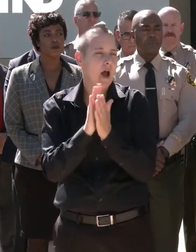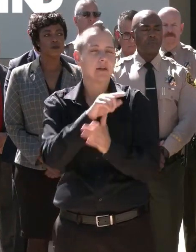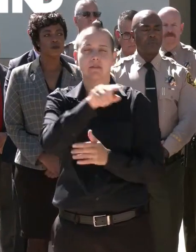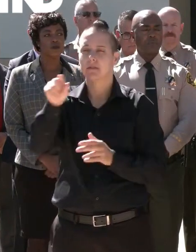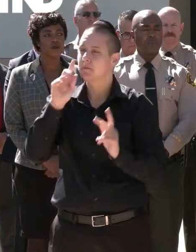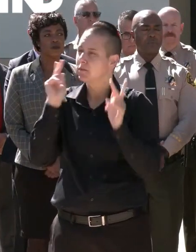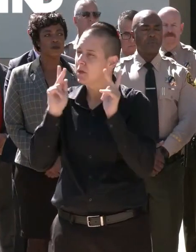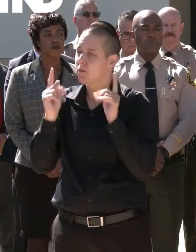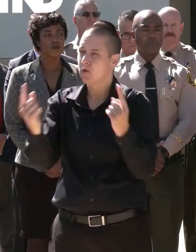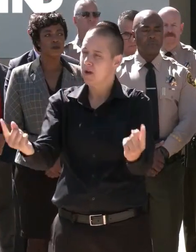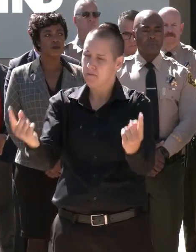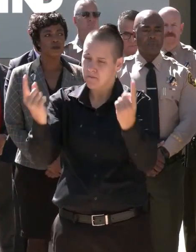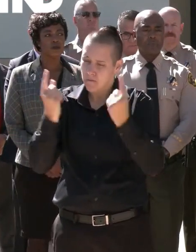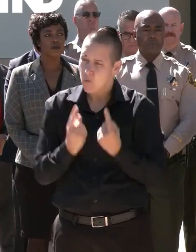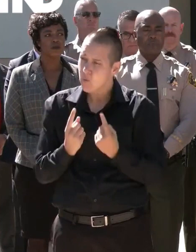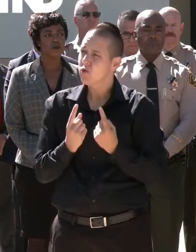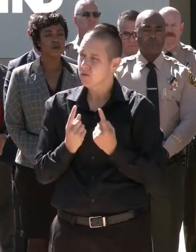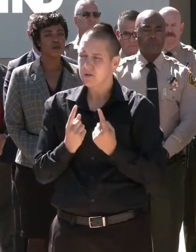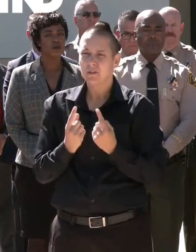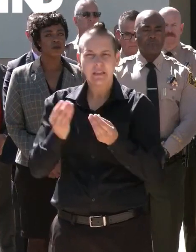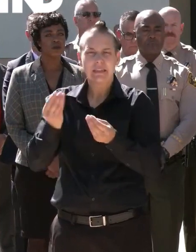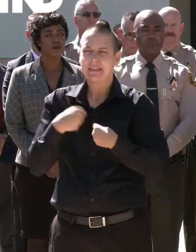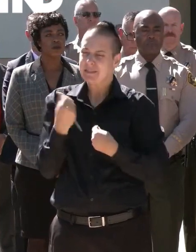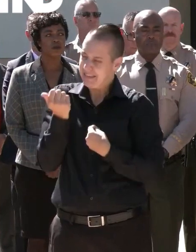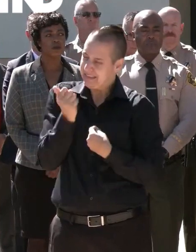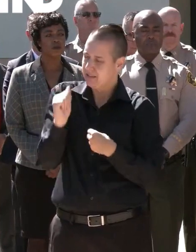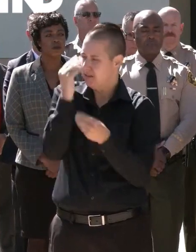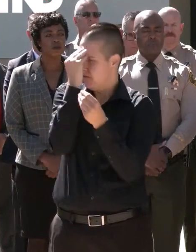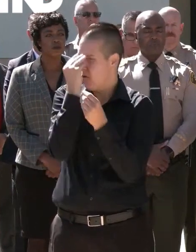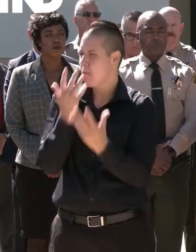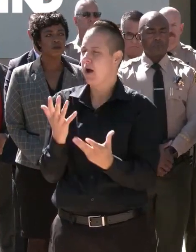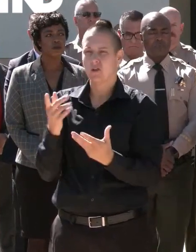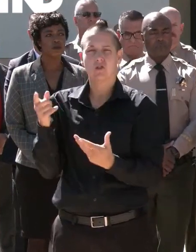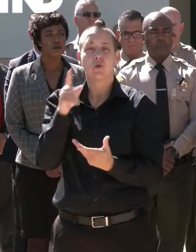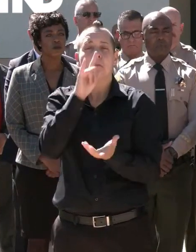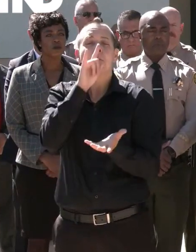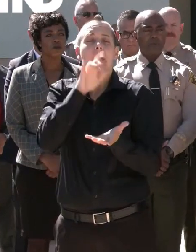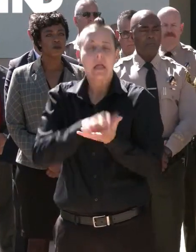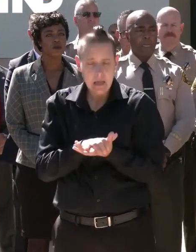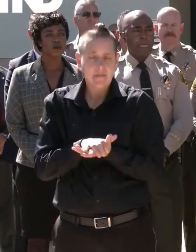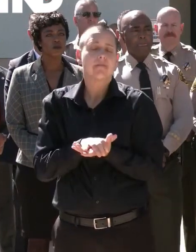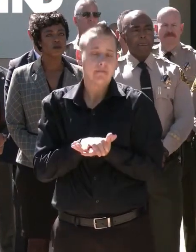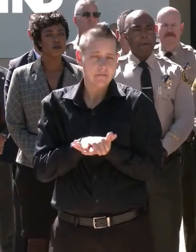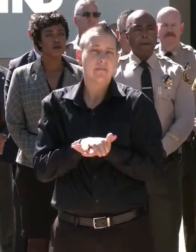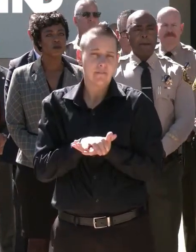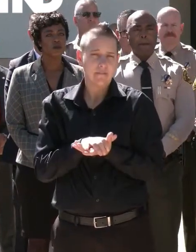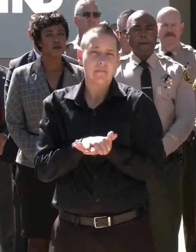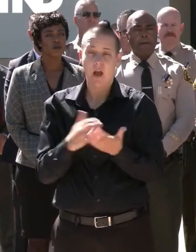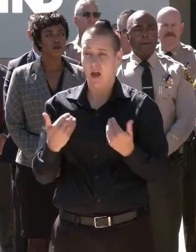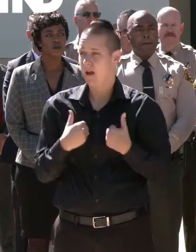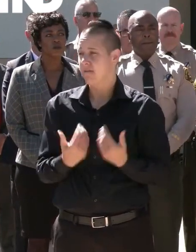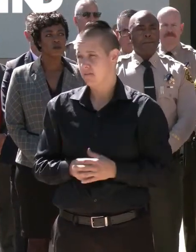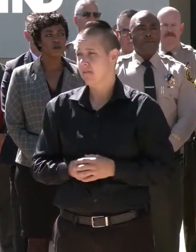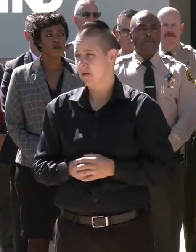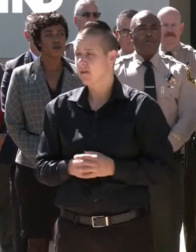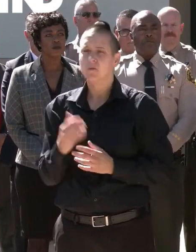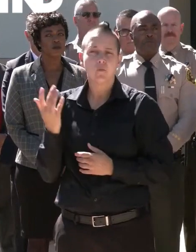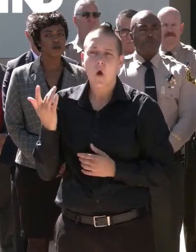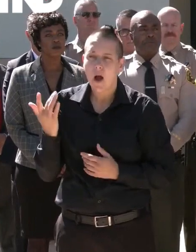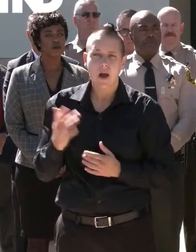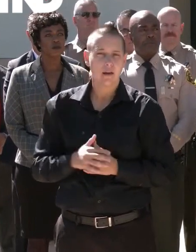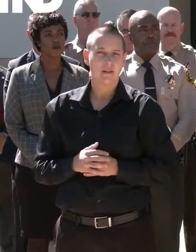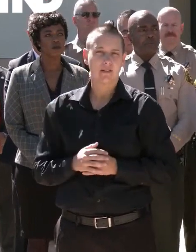to come forward and give us any piece of information that they believe that they have.